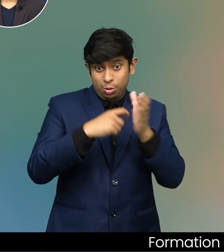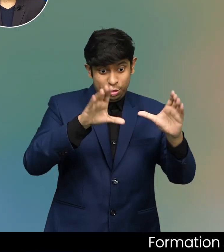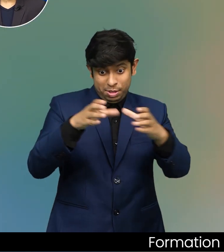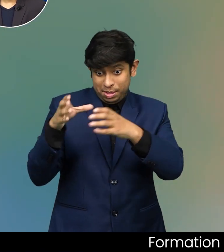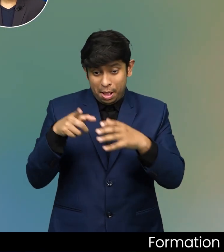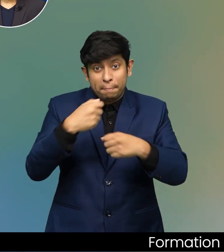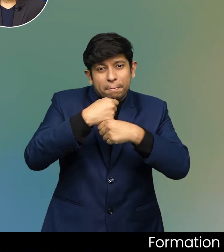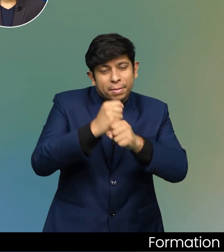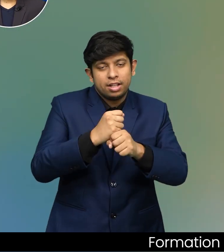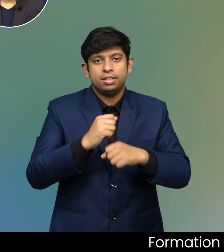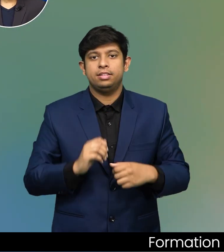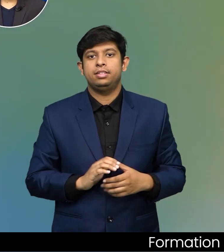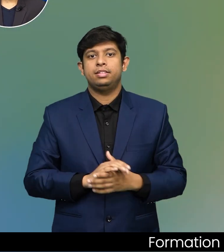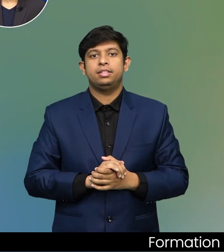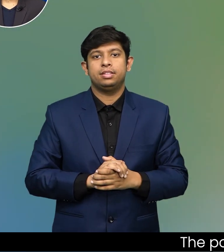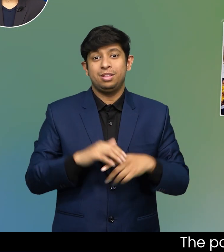Formation of the ruling party.